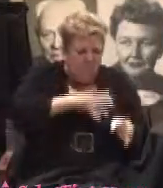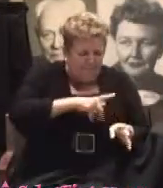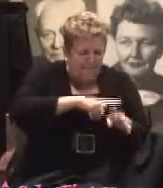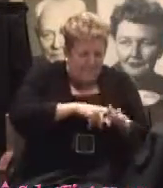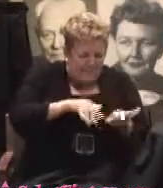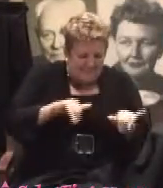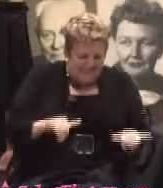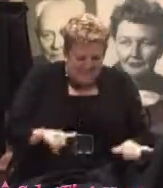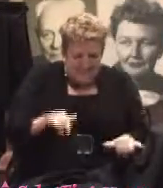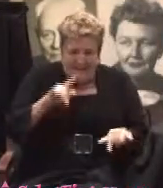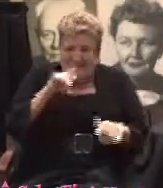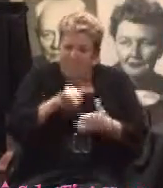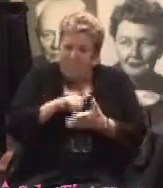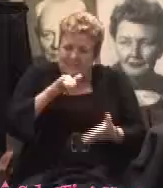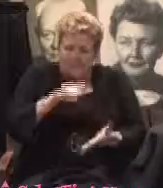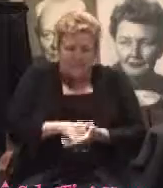Because that would not be a perfect God.